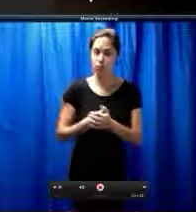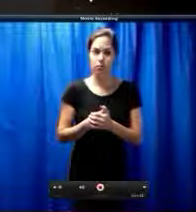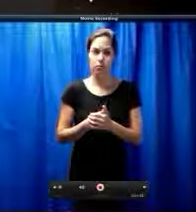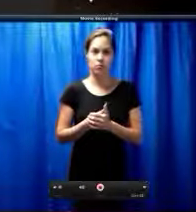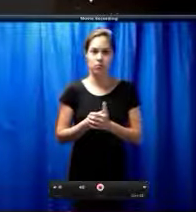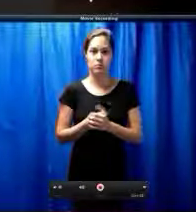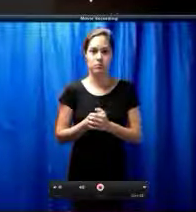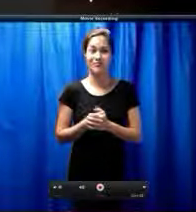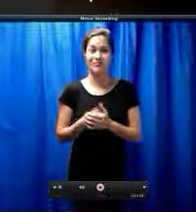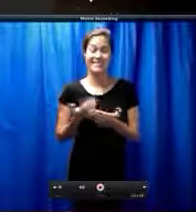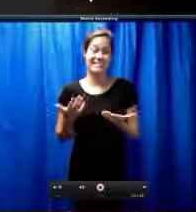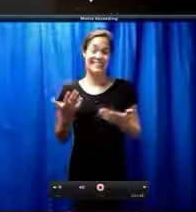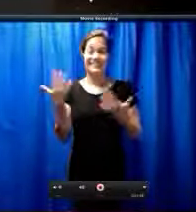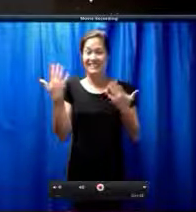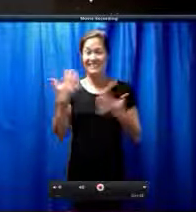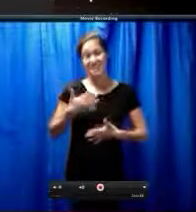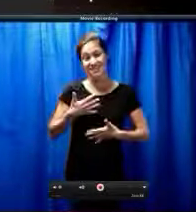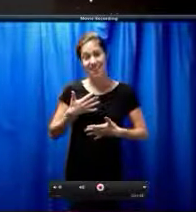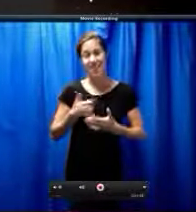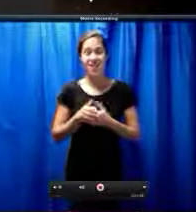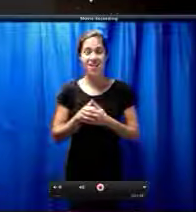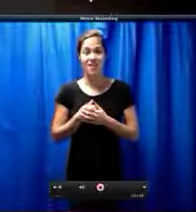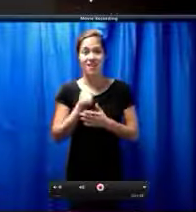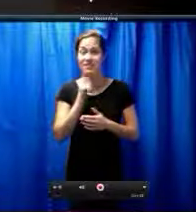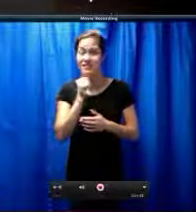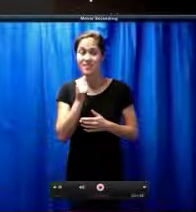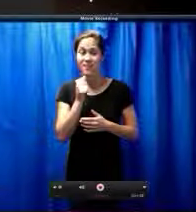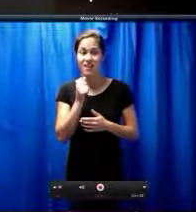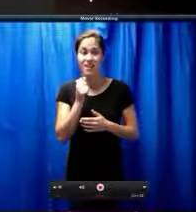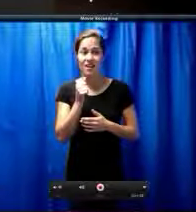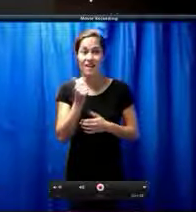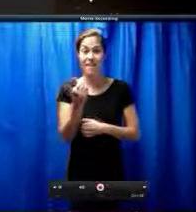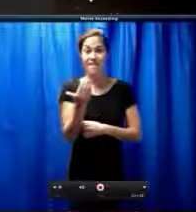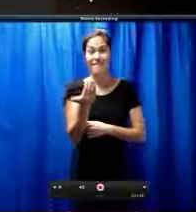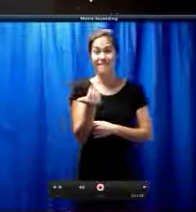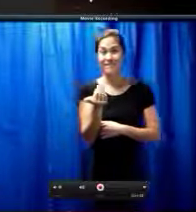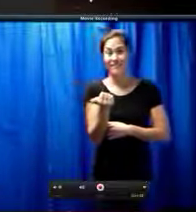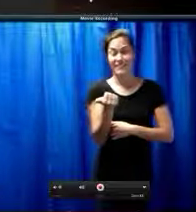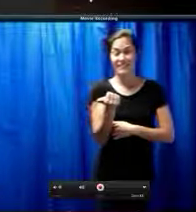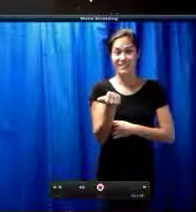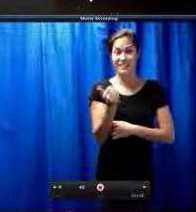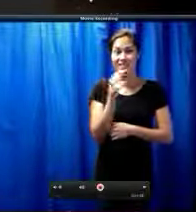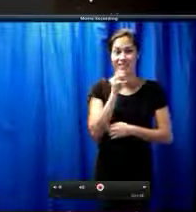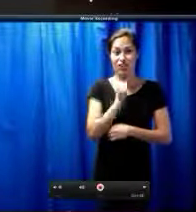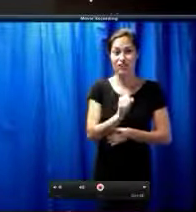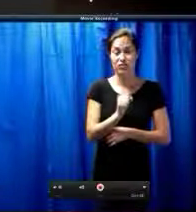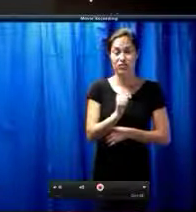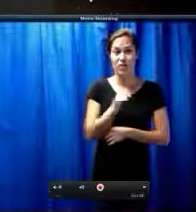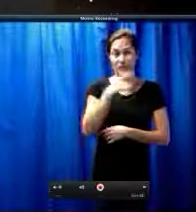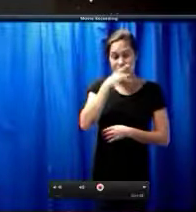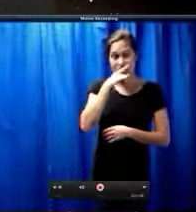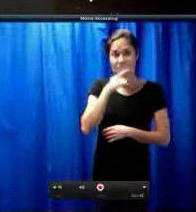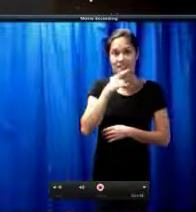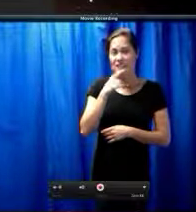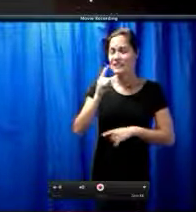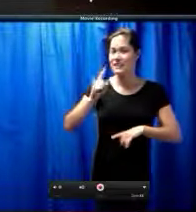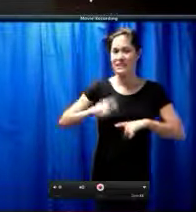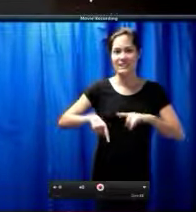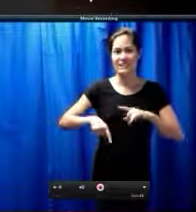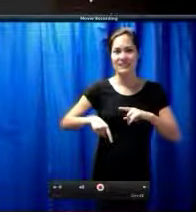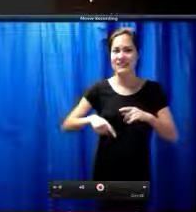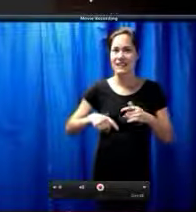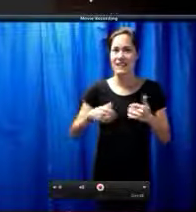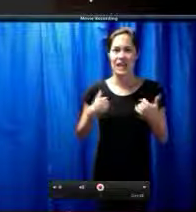saying that, kids 15 years old, 25% sexually active. I may think that's higher.